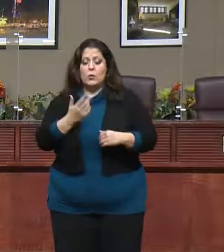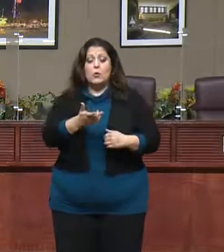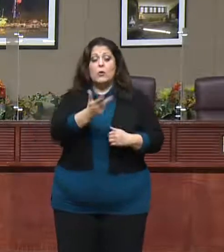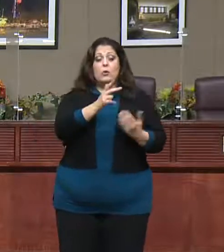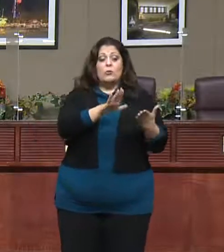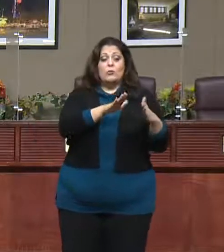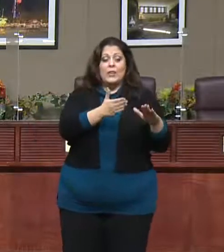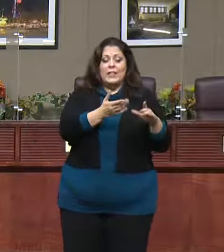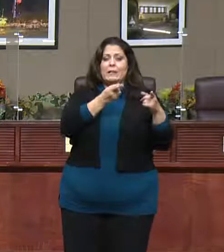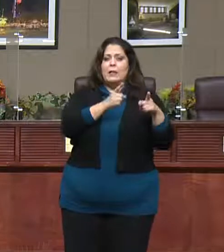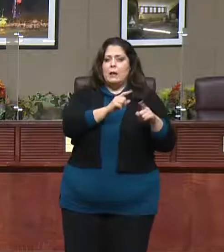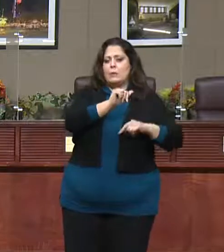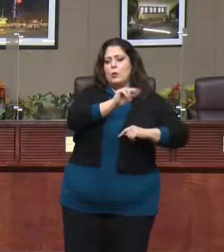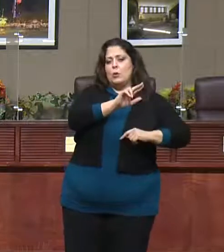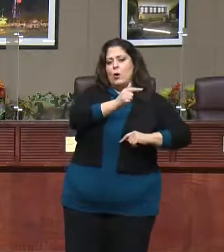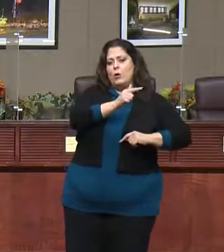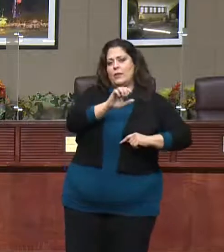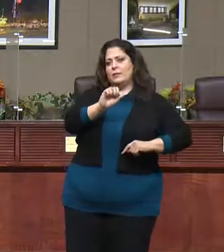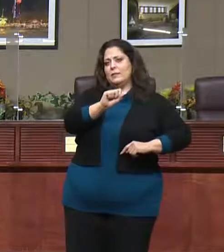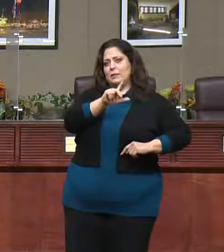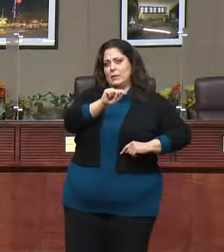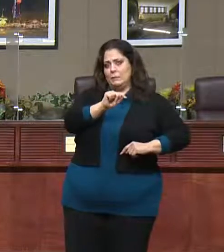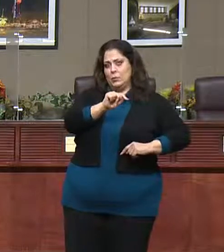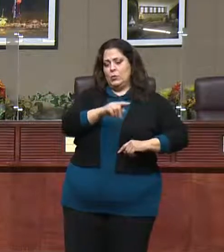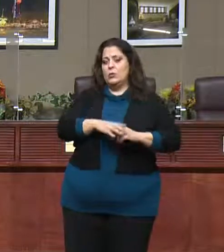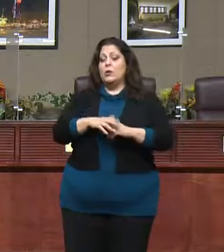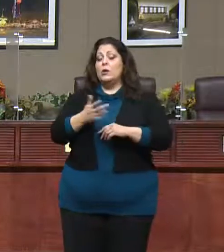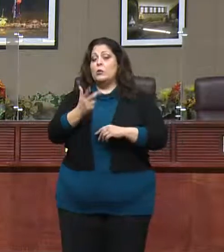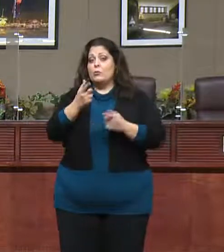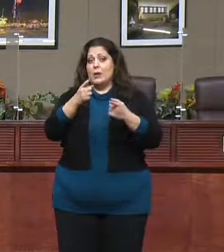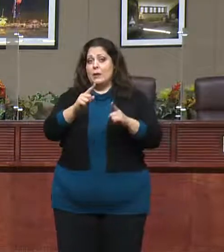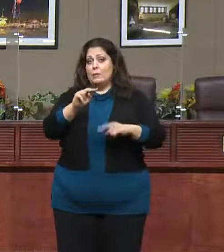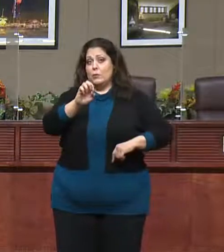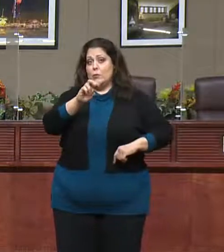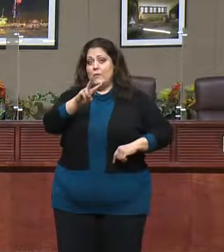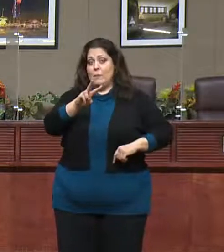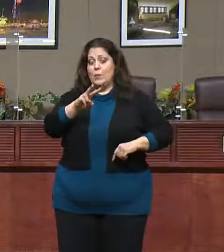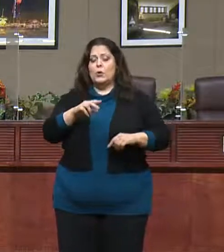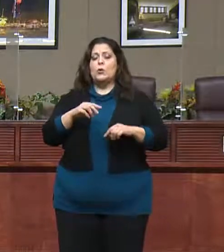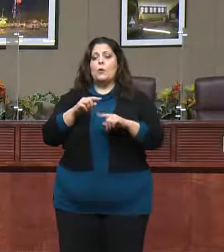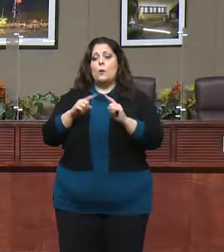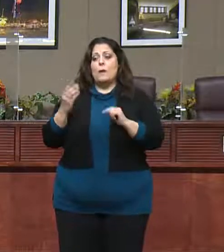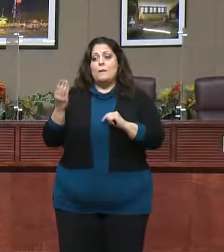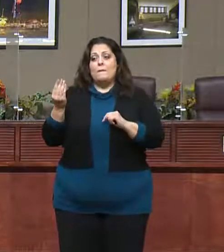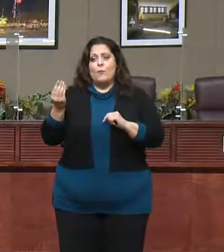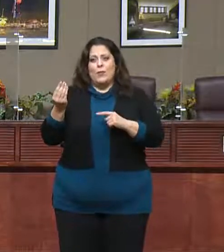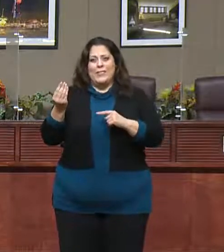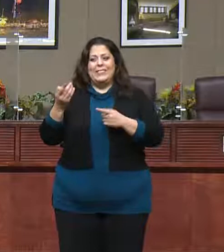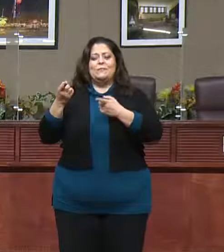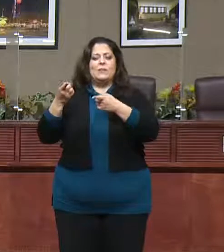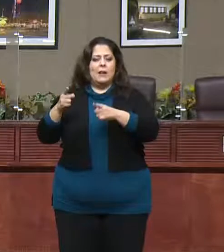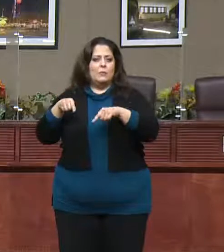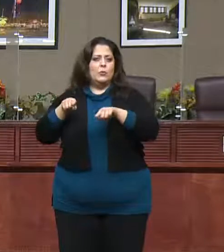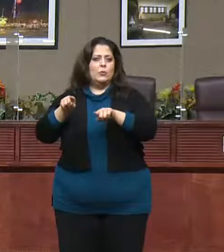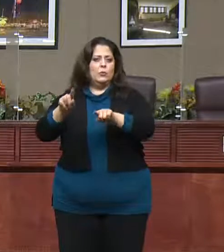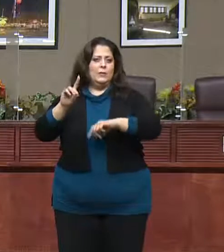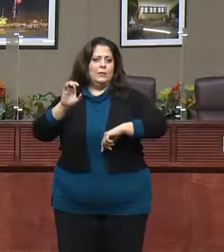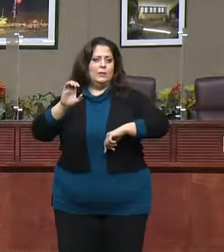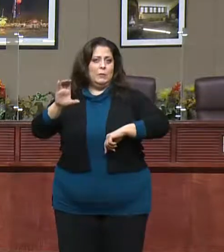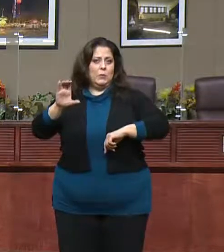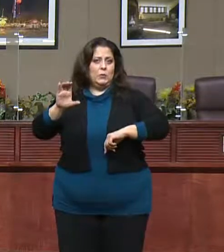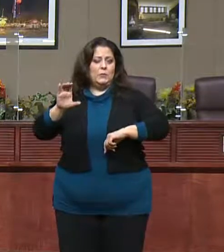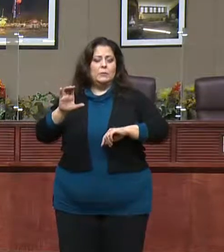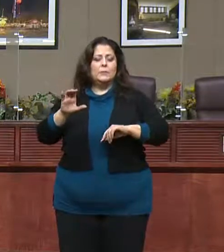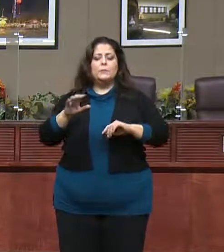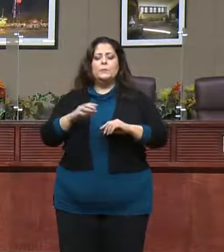and September, 3 were from November, and 14 were from December. And that